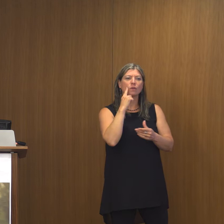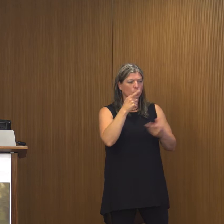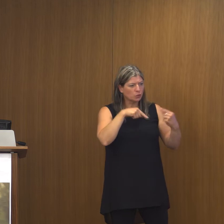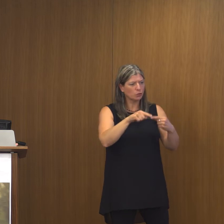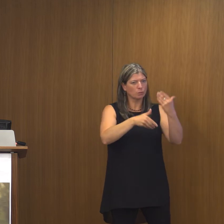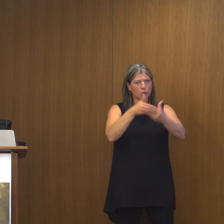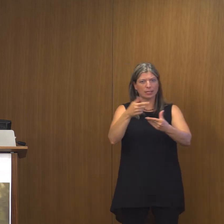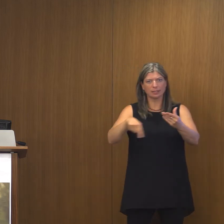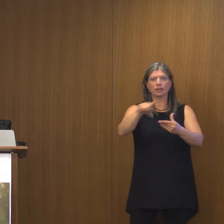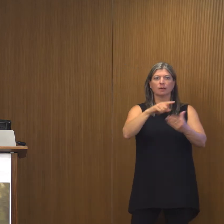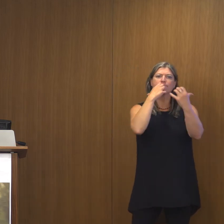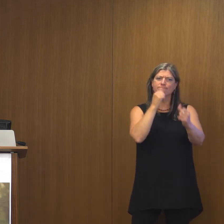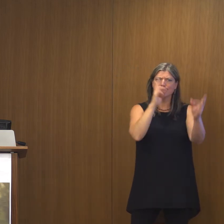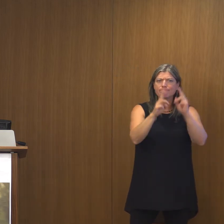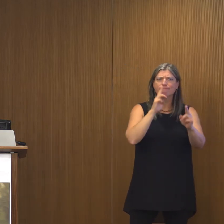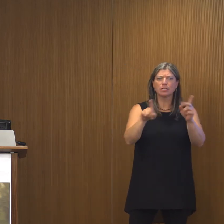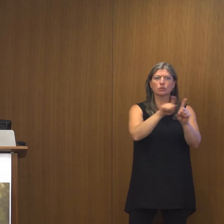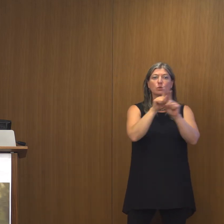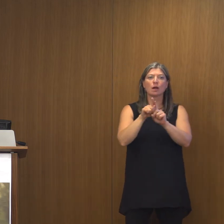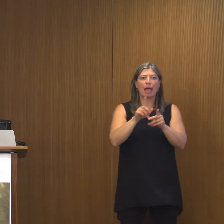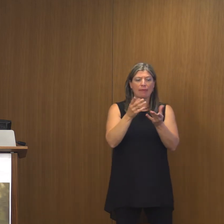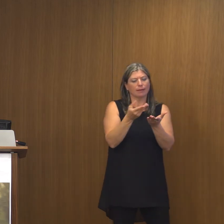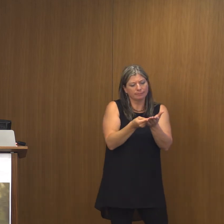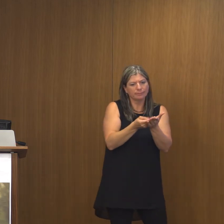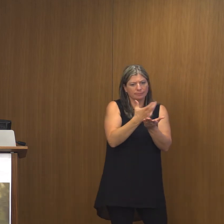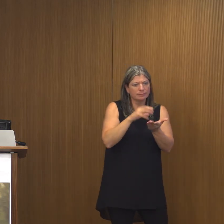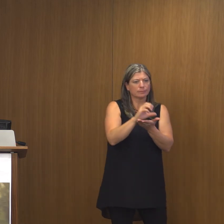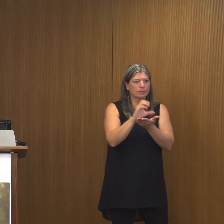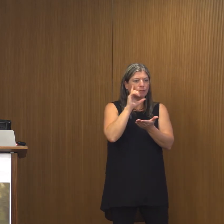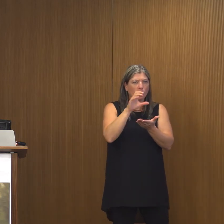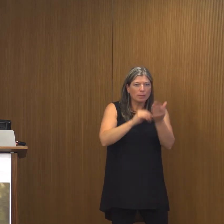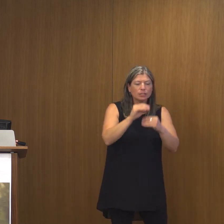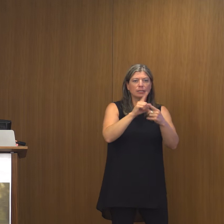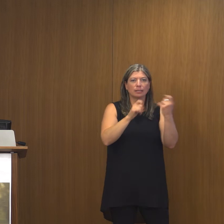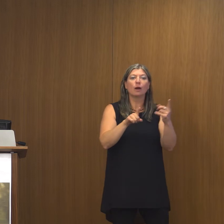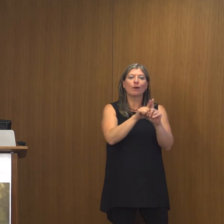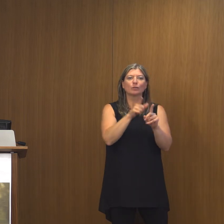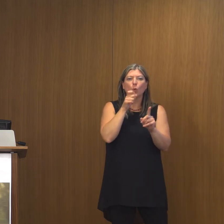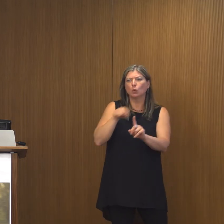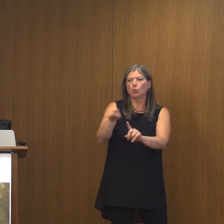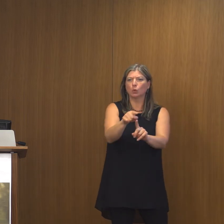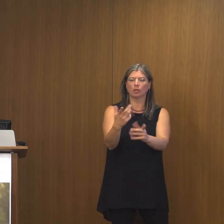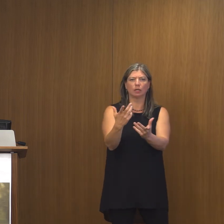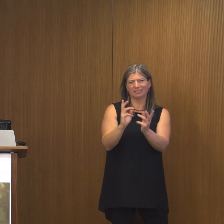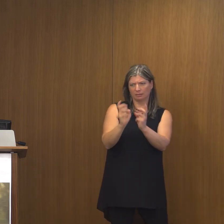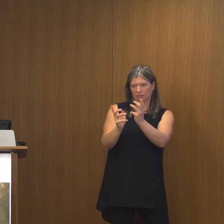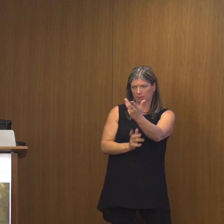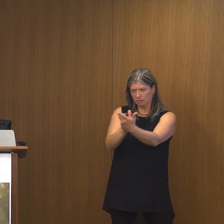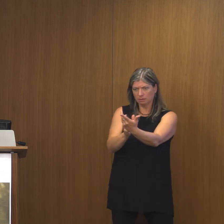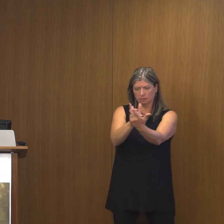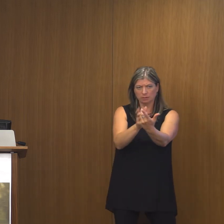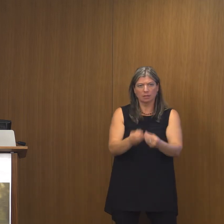the legislative support to receive those services. And then on services considering education, health, and social services. So we try